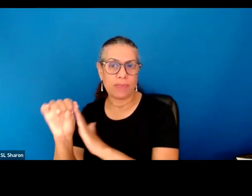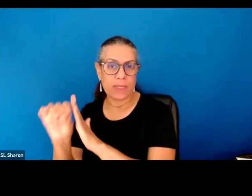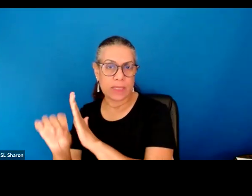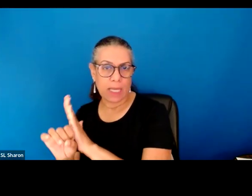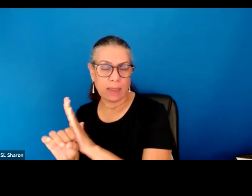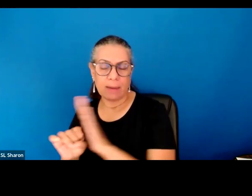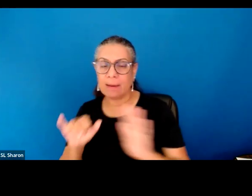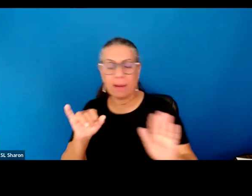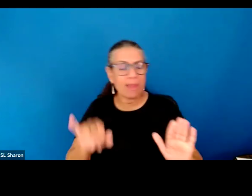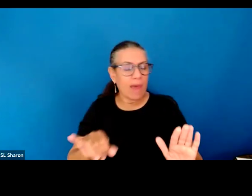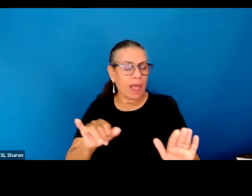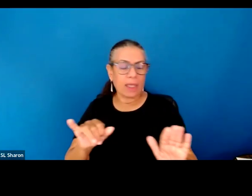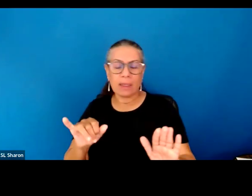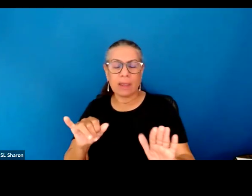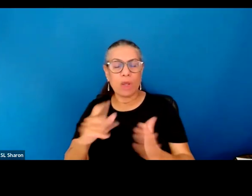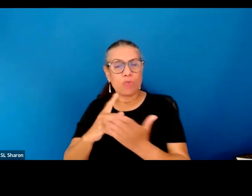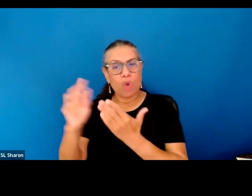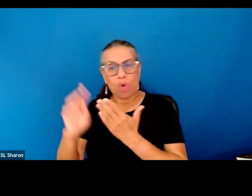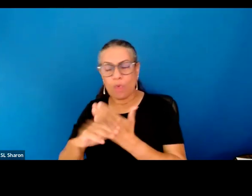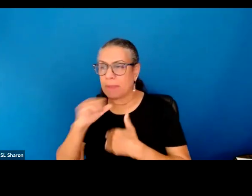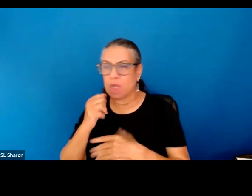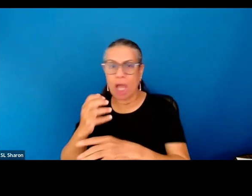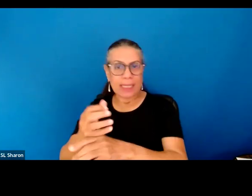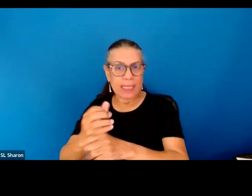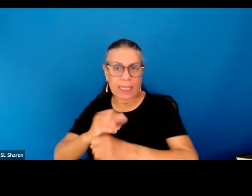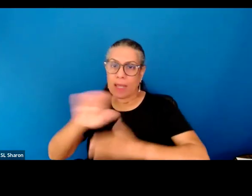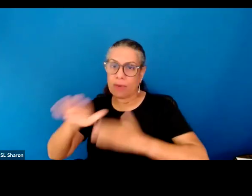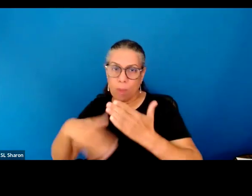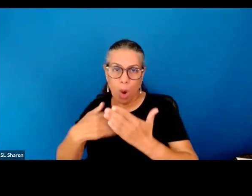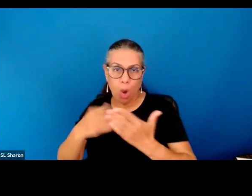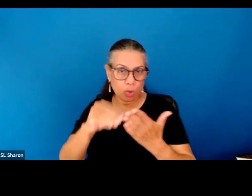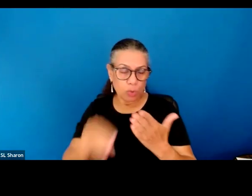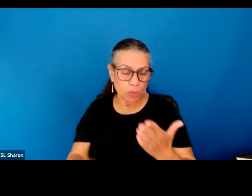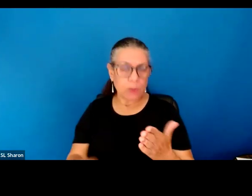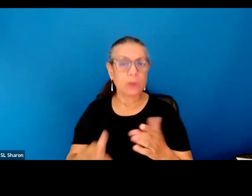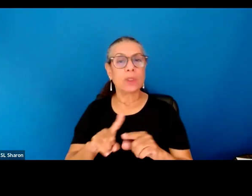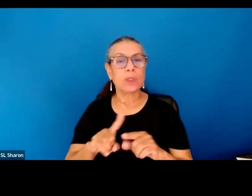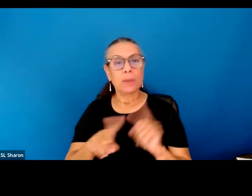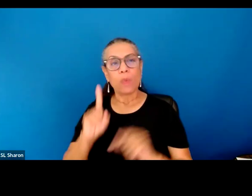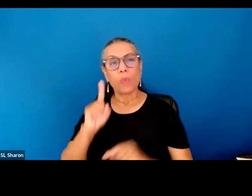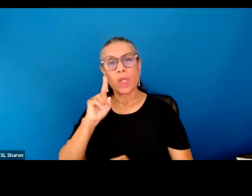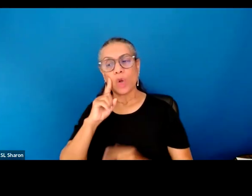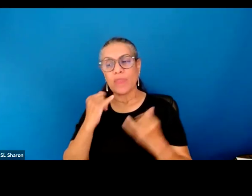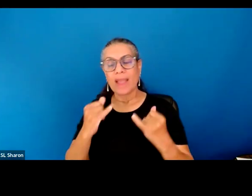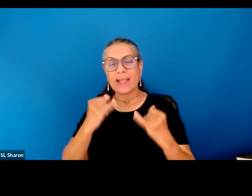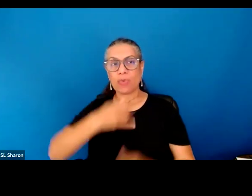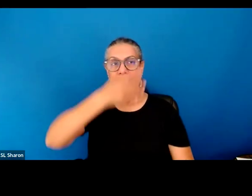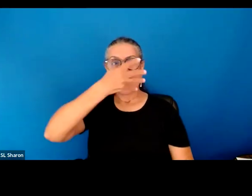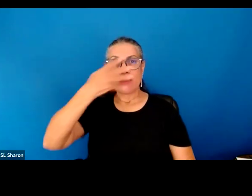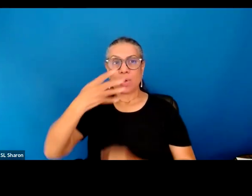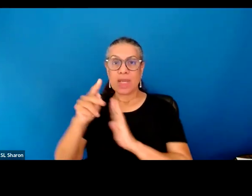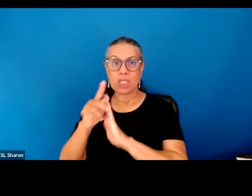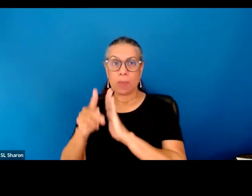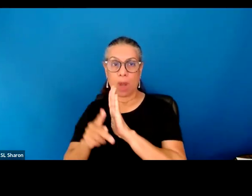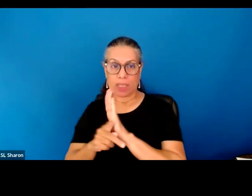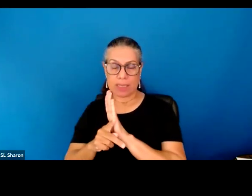fully capture multiple different groups of students. And we've also heard that current immigration policies may result